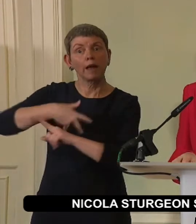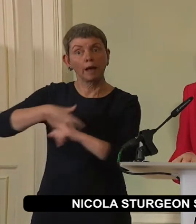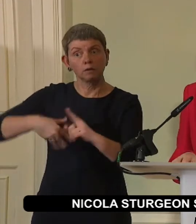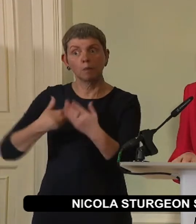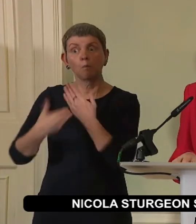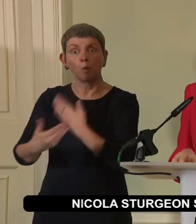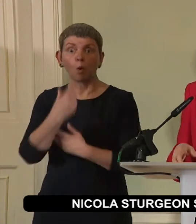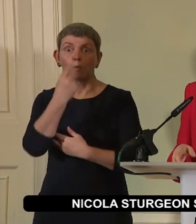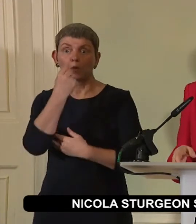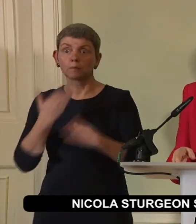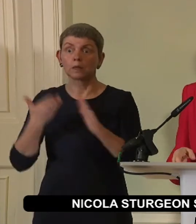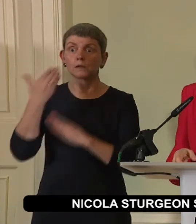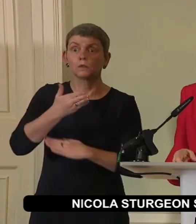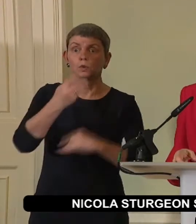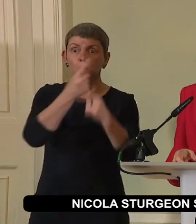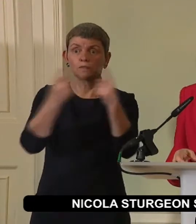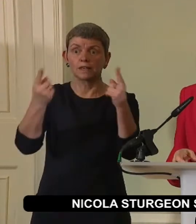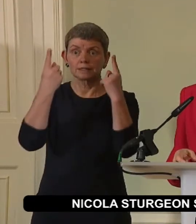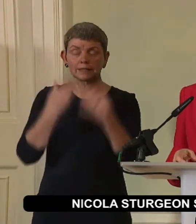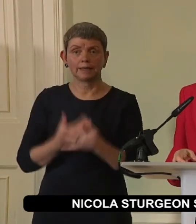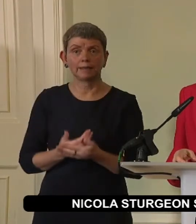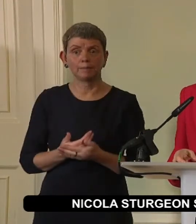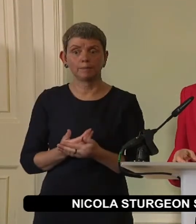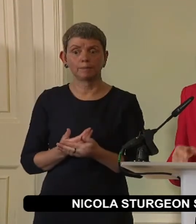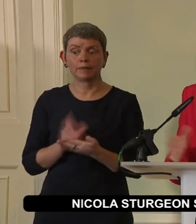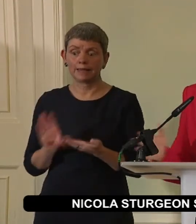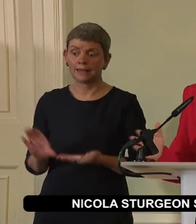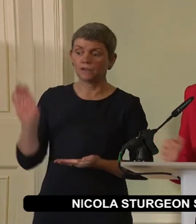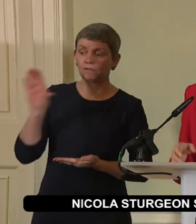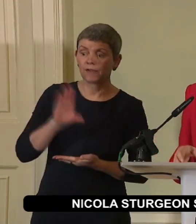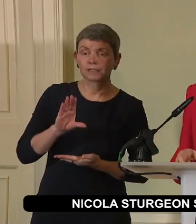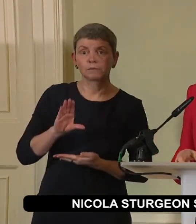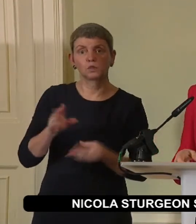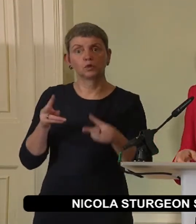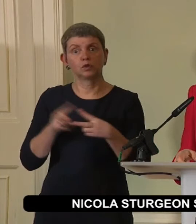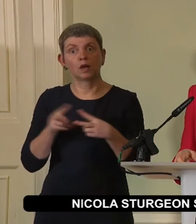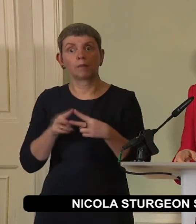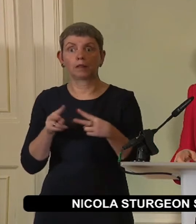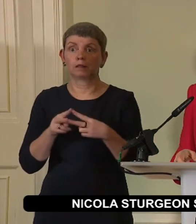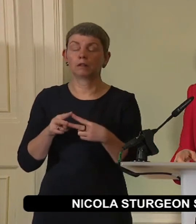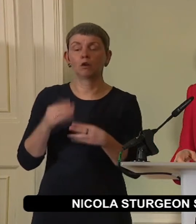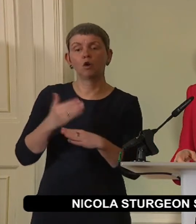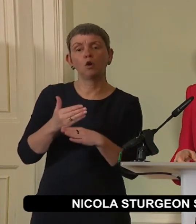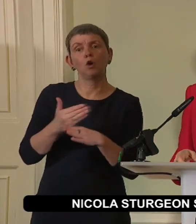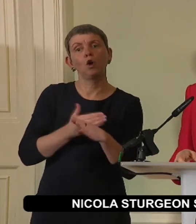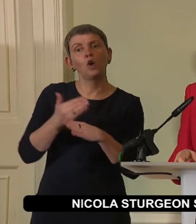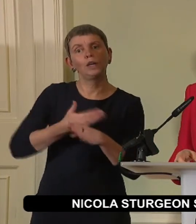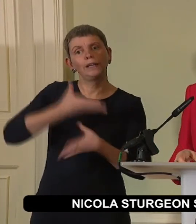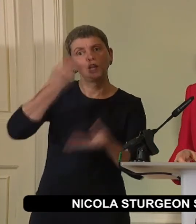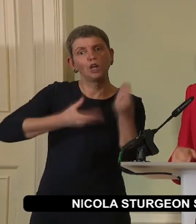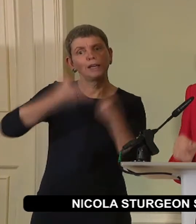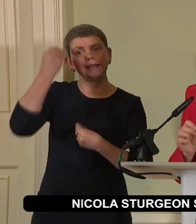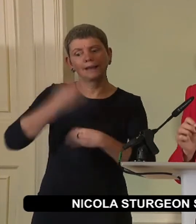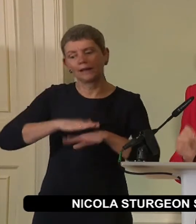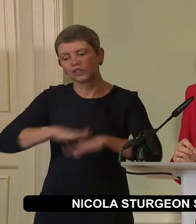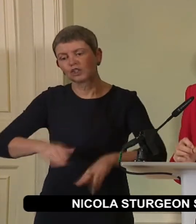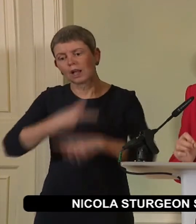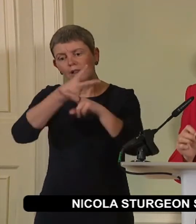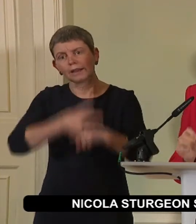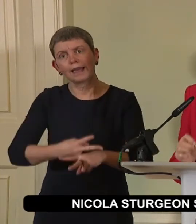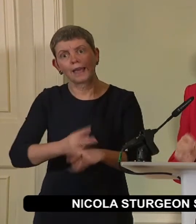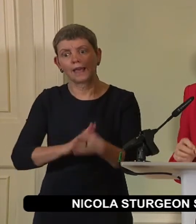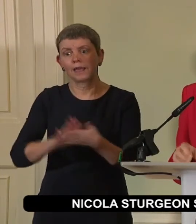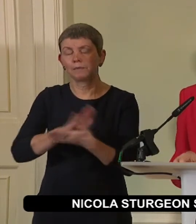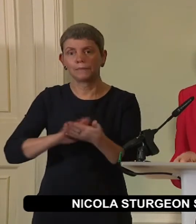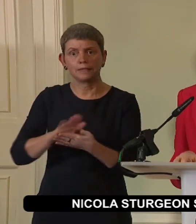now. Our investment to double early learning and childcare is transforming opportunities for the youngest children. It's also